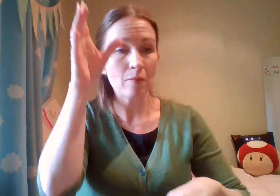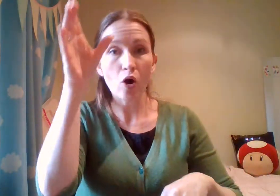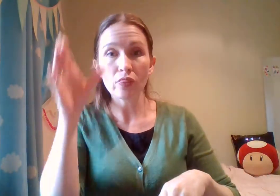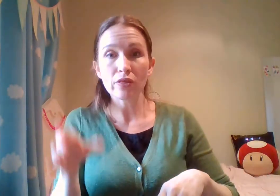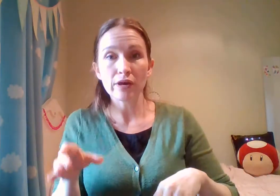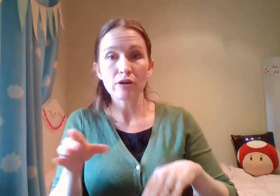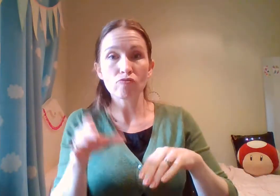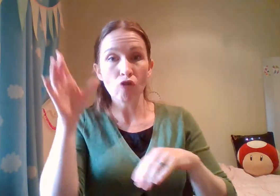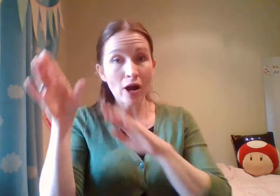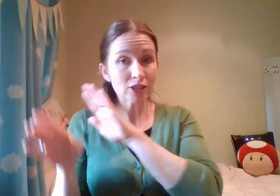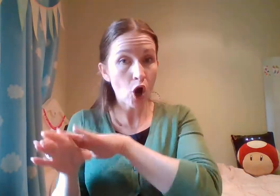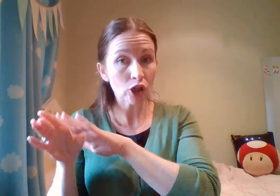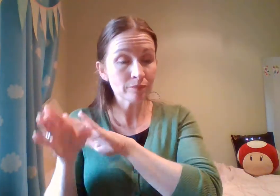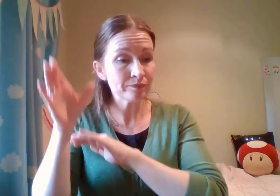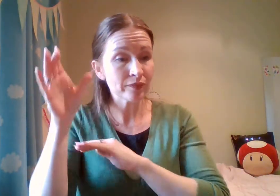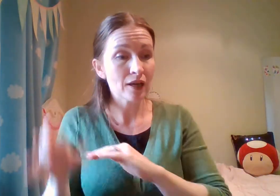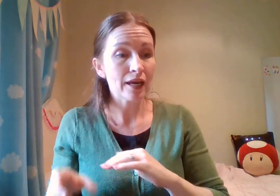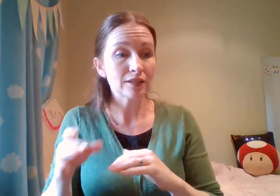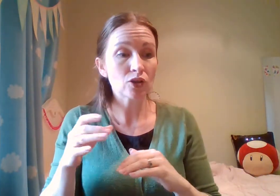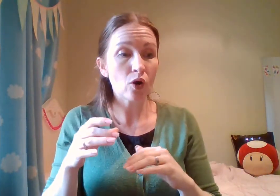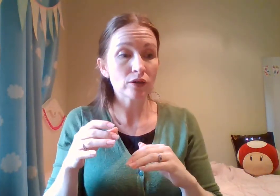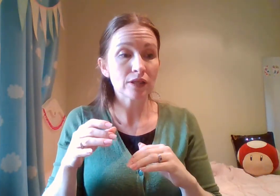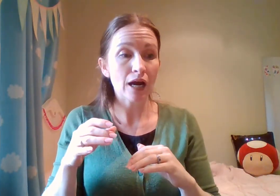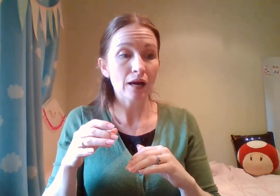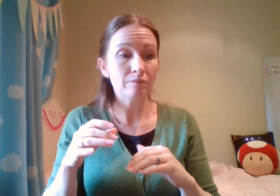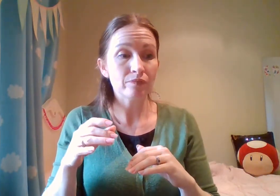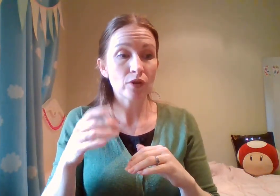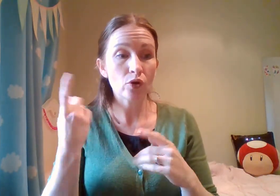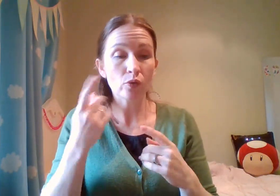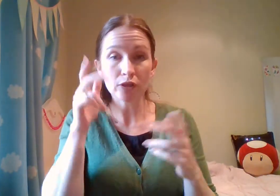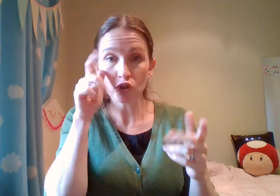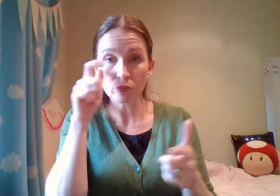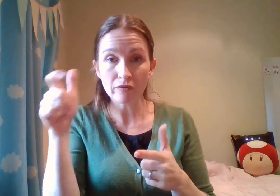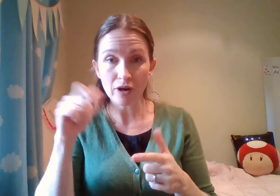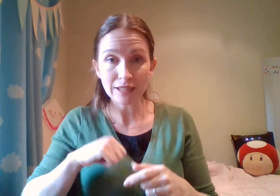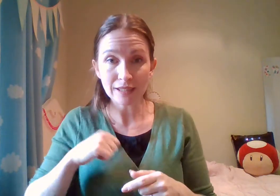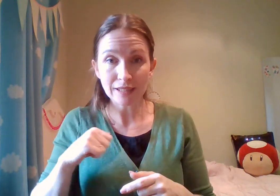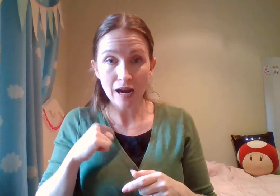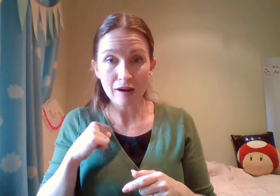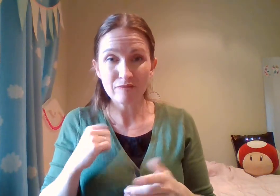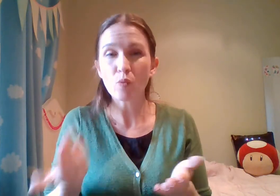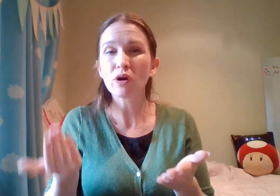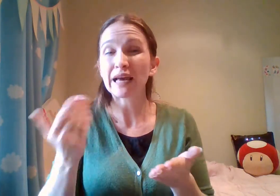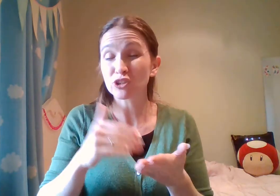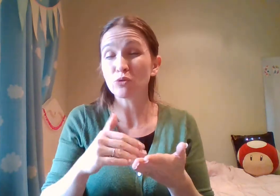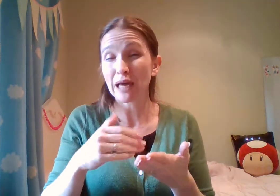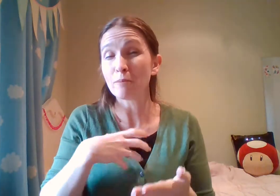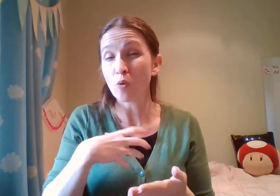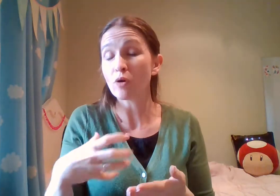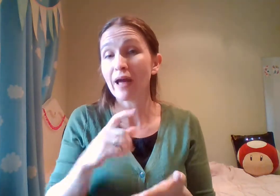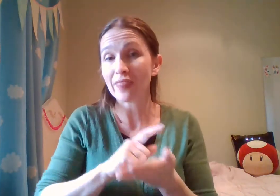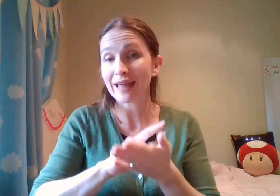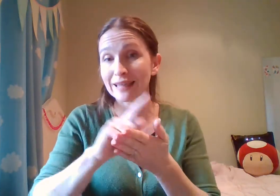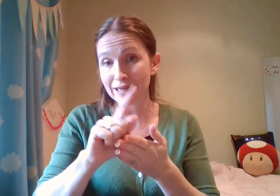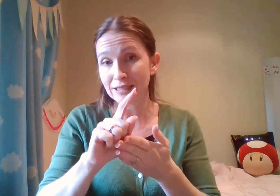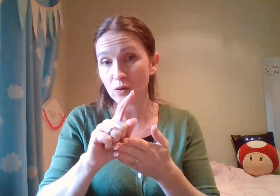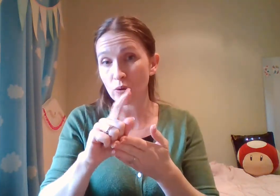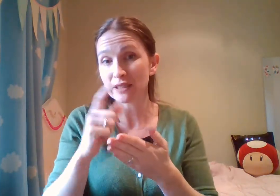On the right column, it's got who are the supervising staff, but we'll add more about that later. We're